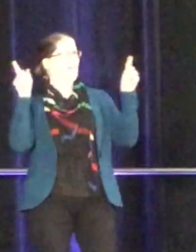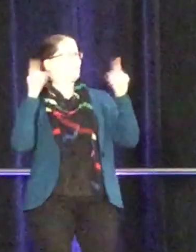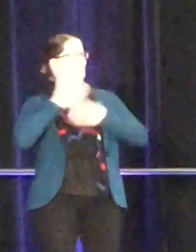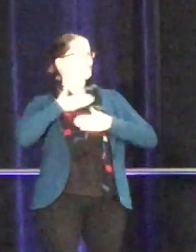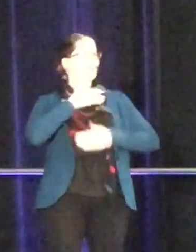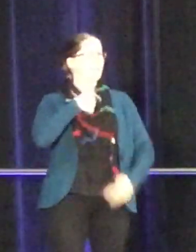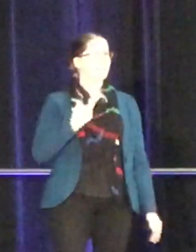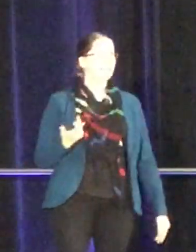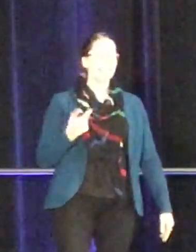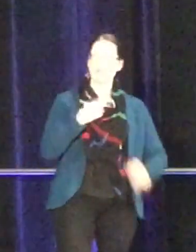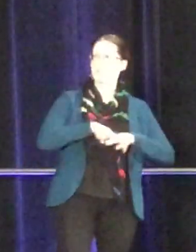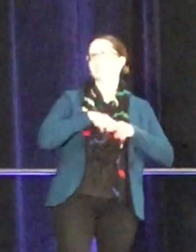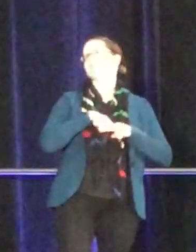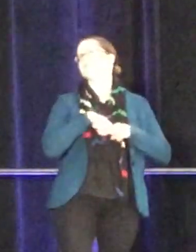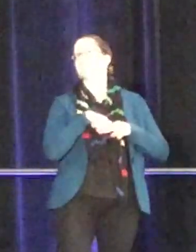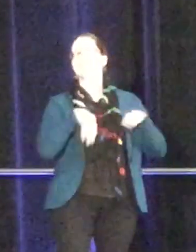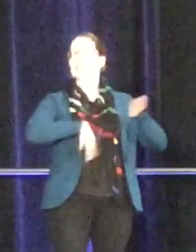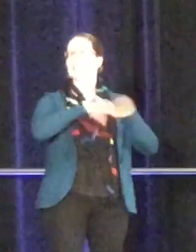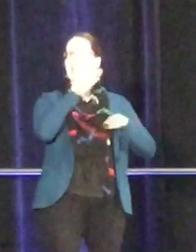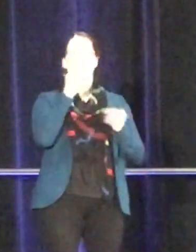sending me out of class all this time.